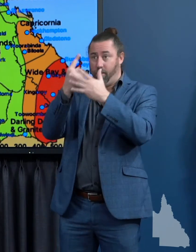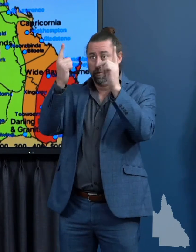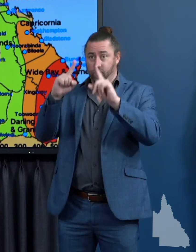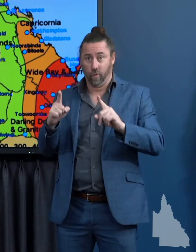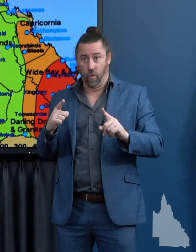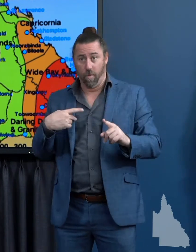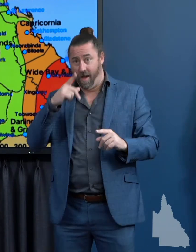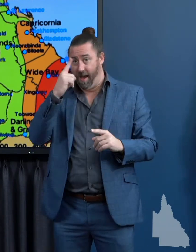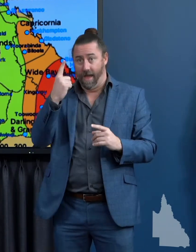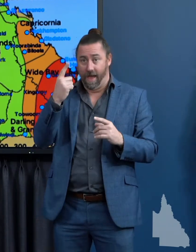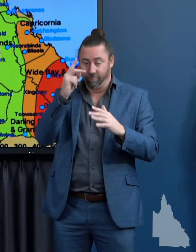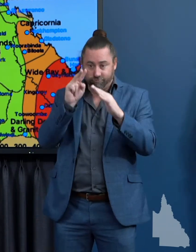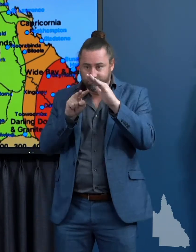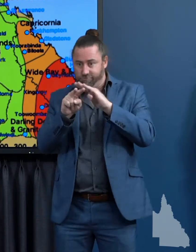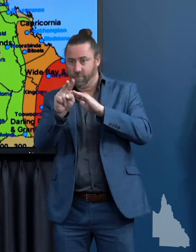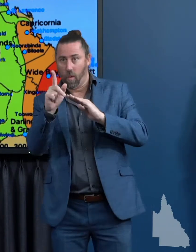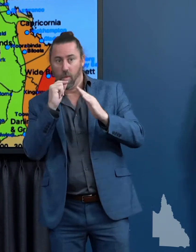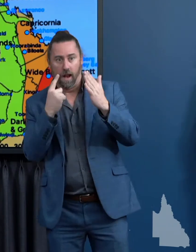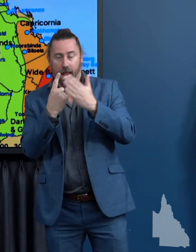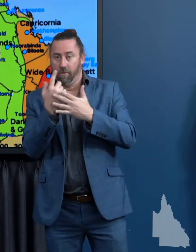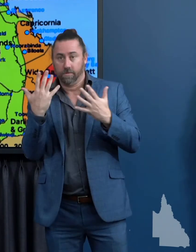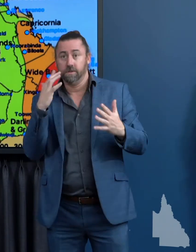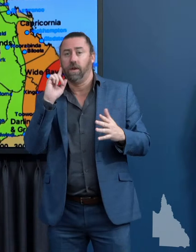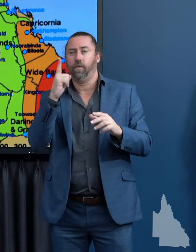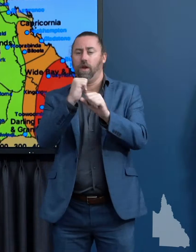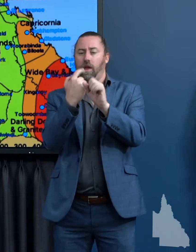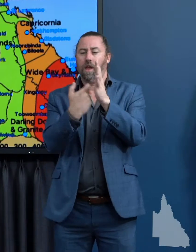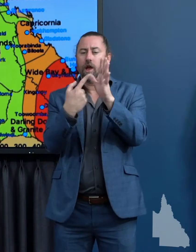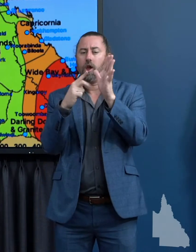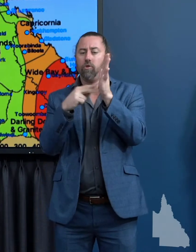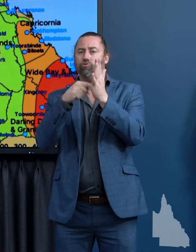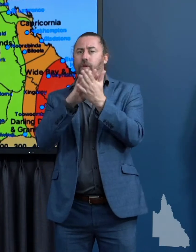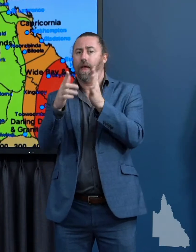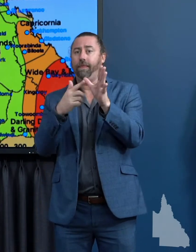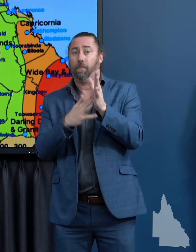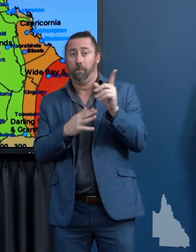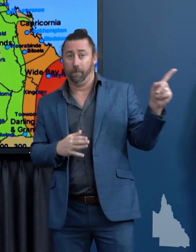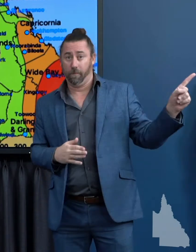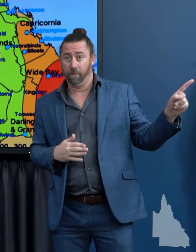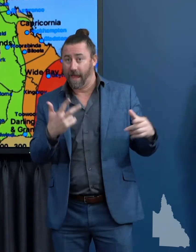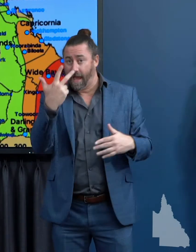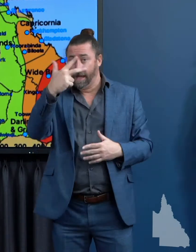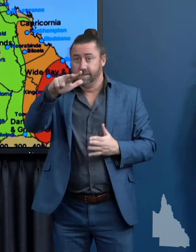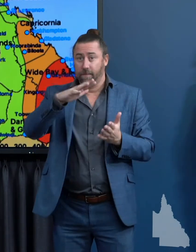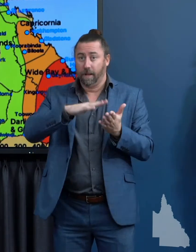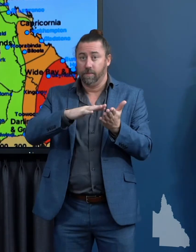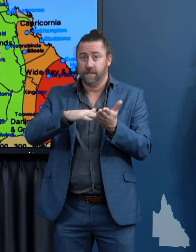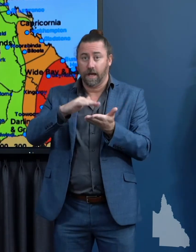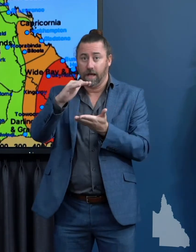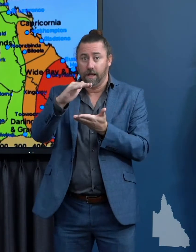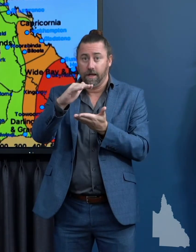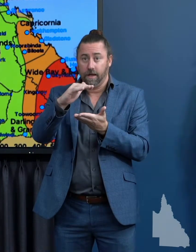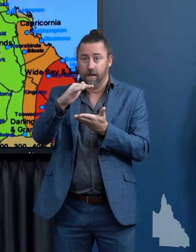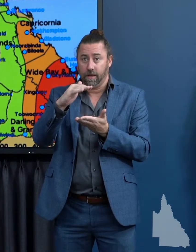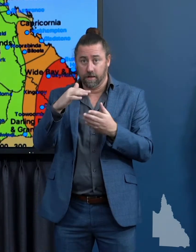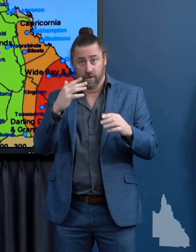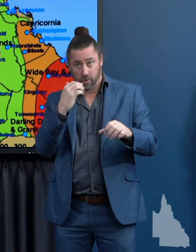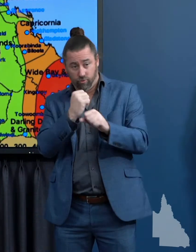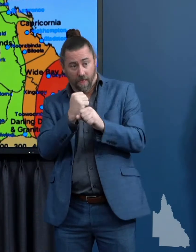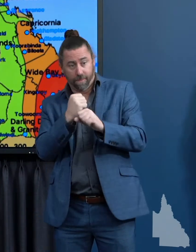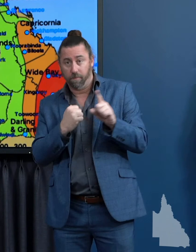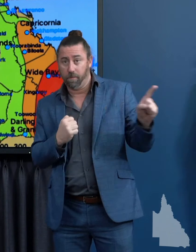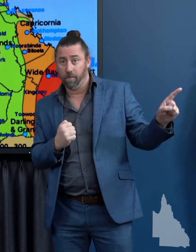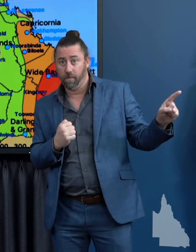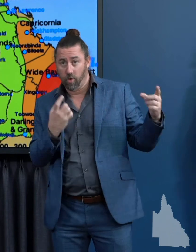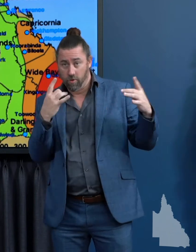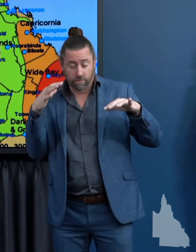situation. If I can first brief on Grantham, we've experienced over 80 millimetres of rain water in the Grantham catchment